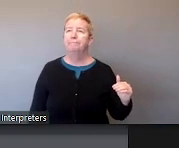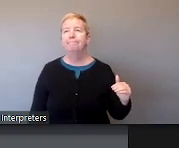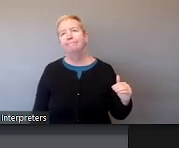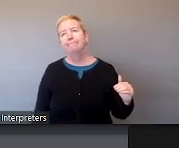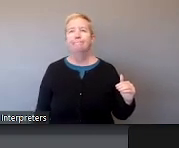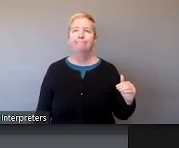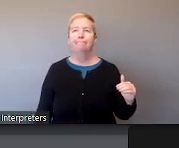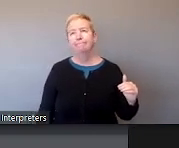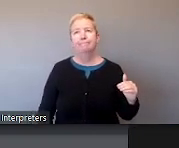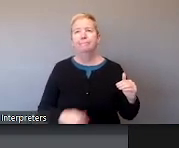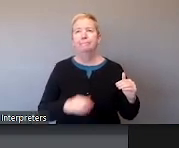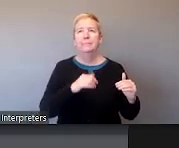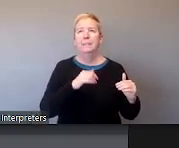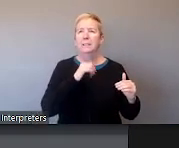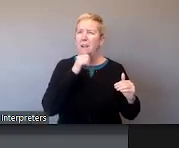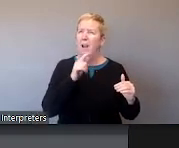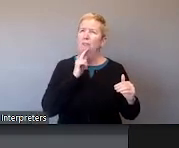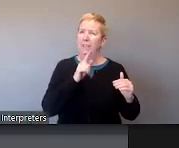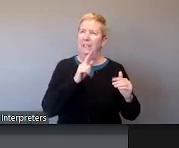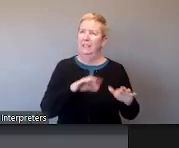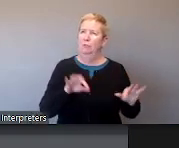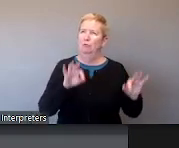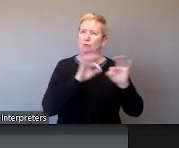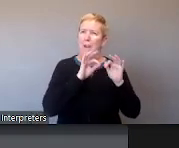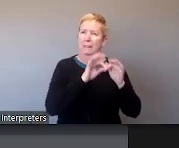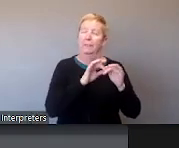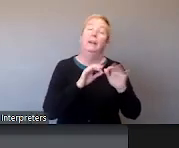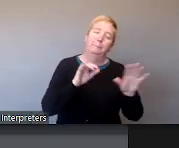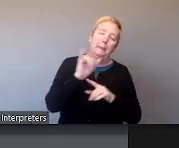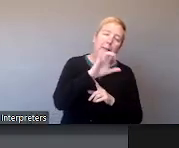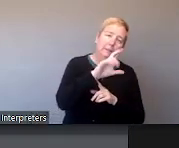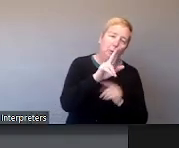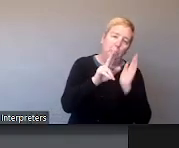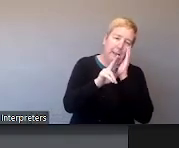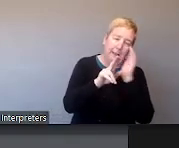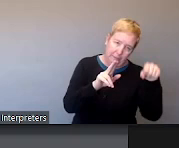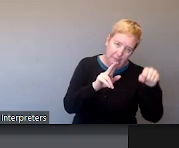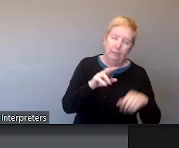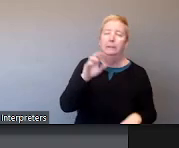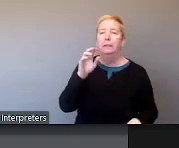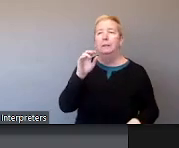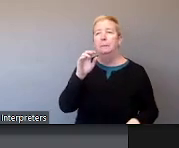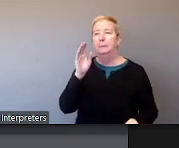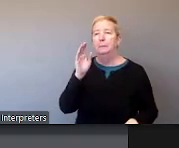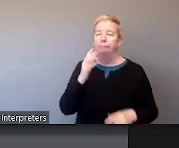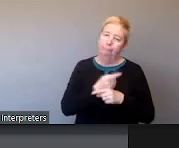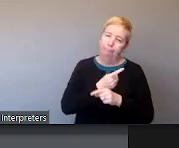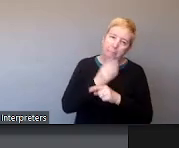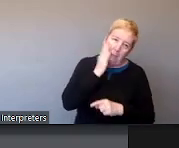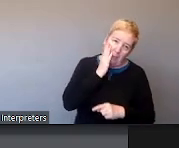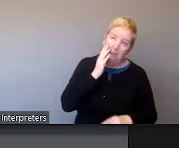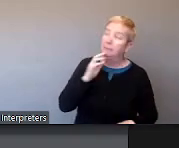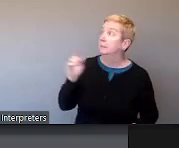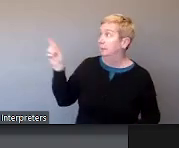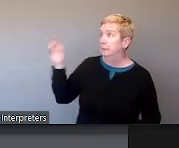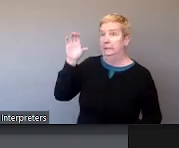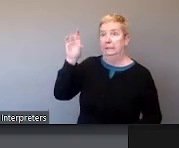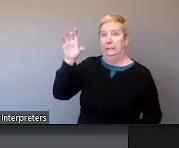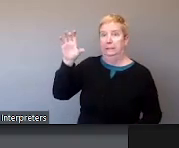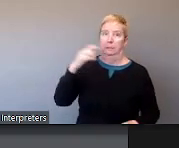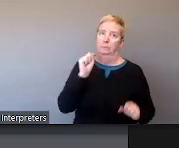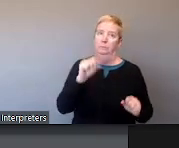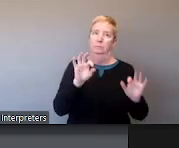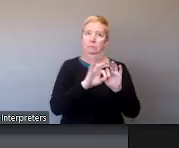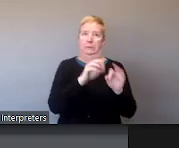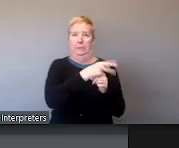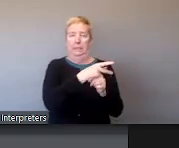actually relevant anymore. Of course, ICU beds, non-ICU beds, those, as CDC is saying, very relevant.